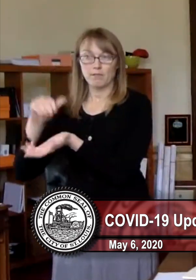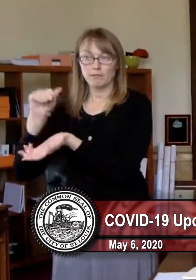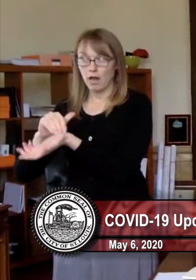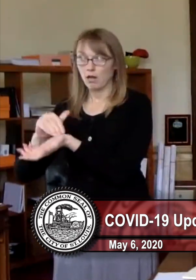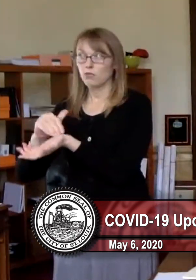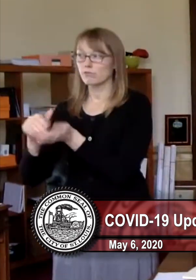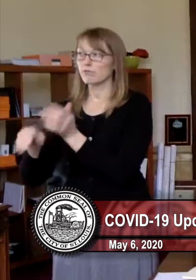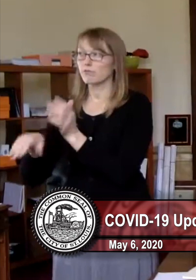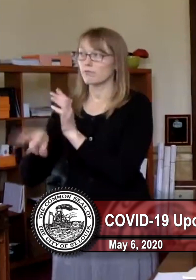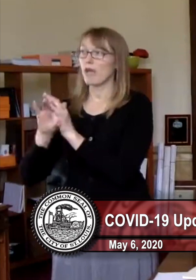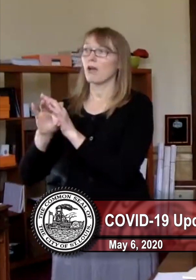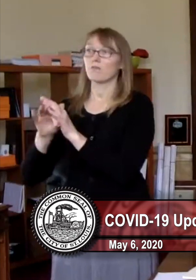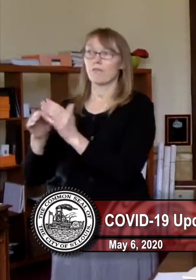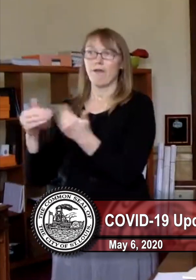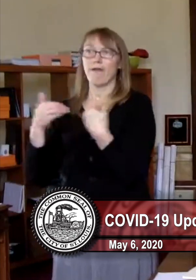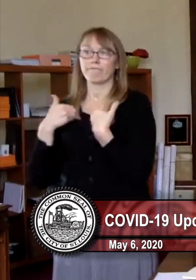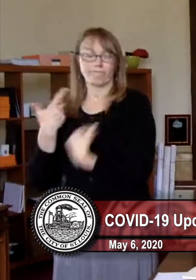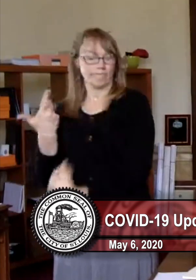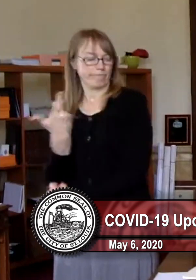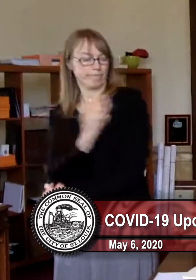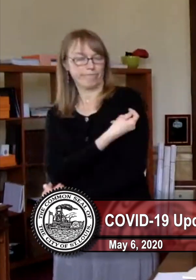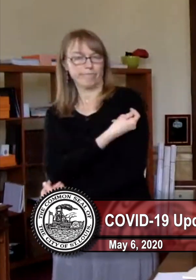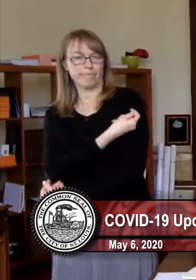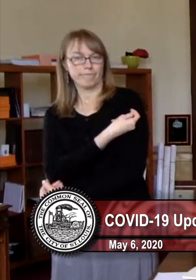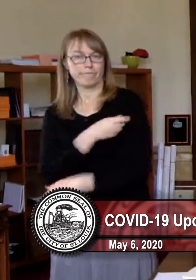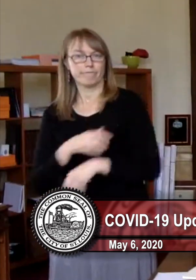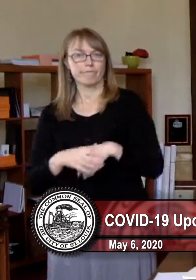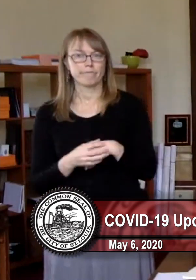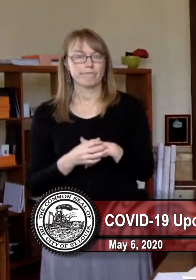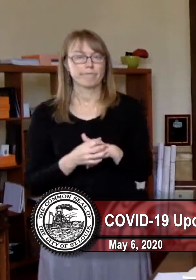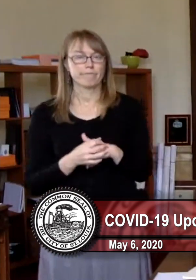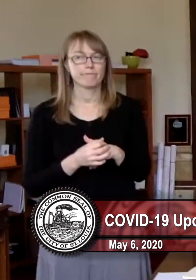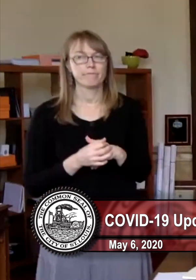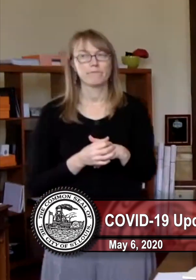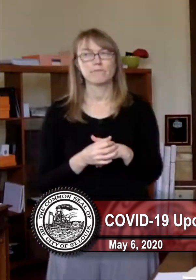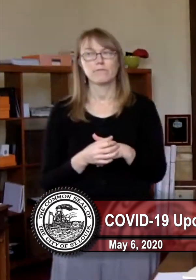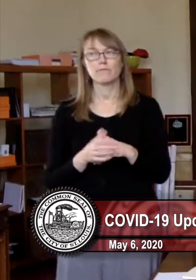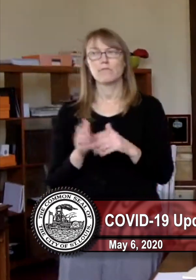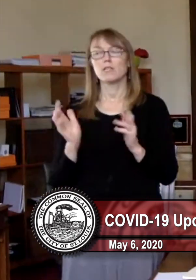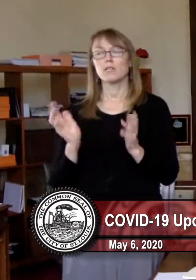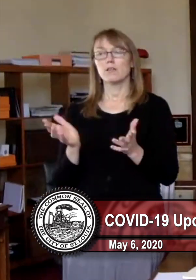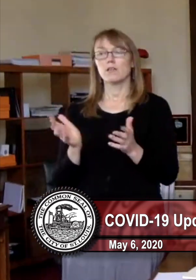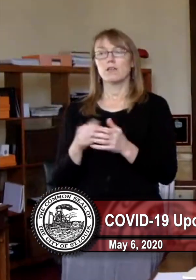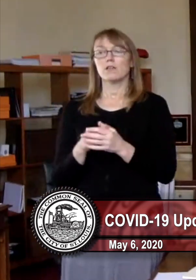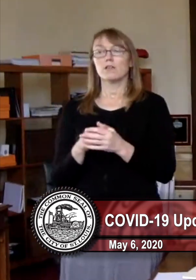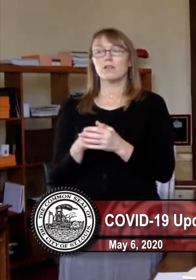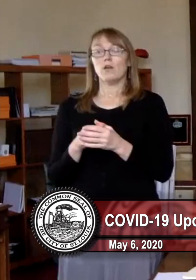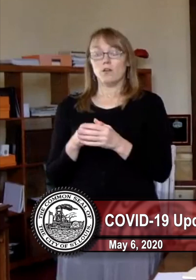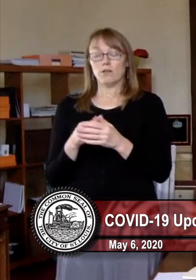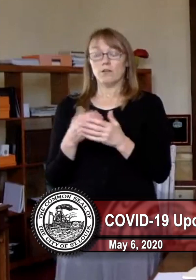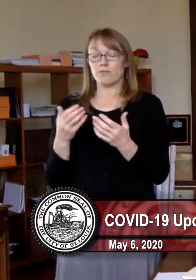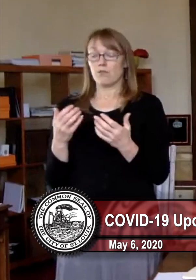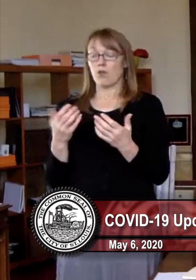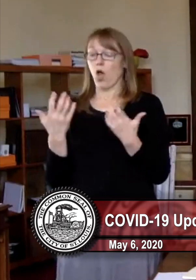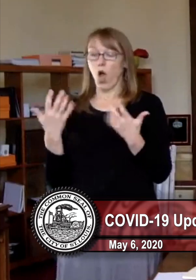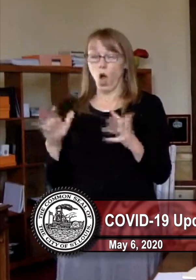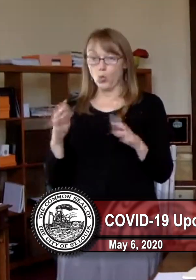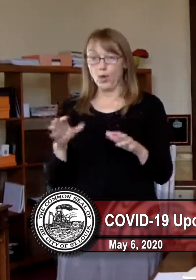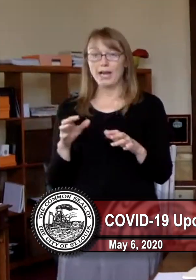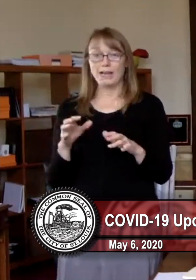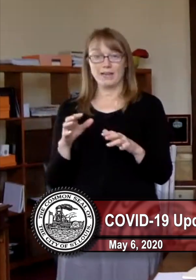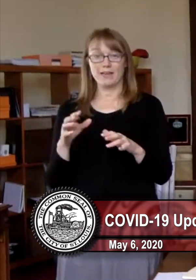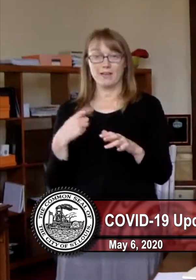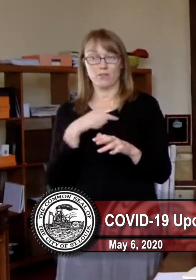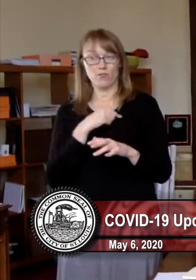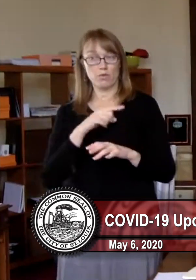day we will have been under a stay-at-home order for 8 weeks. And we are going to have more tests. We've